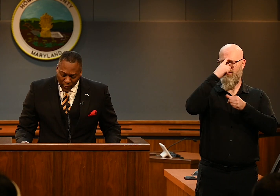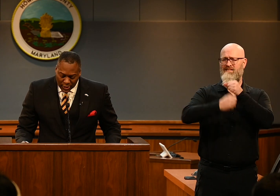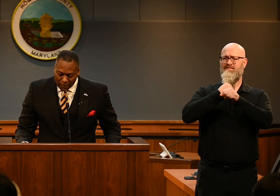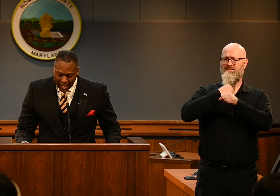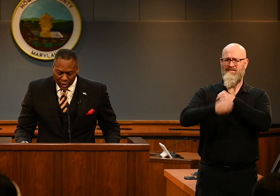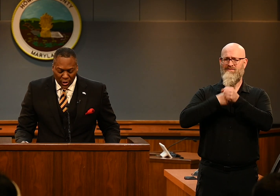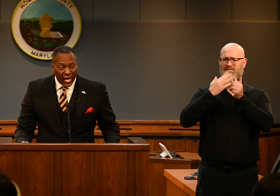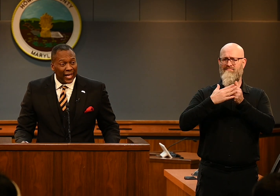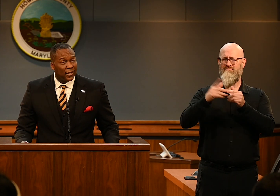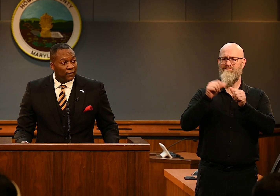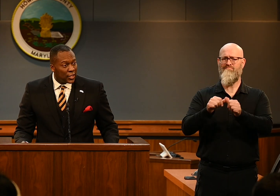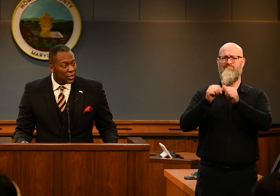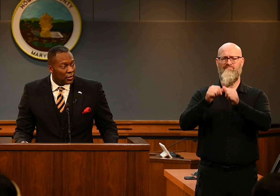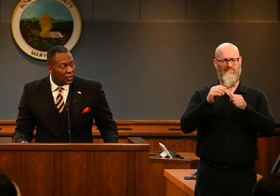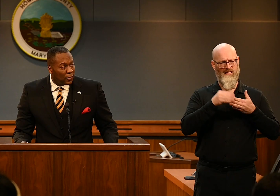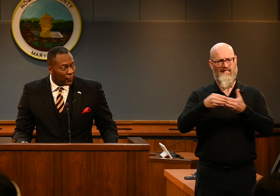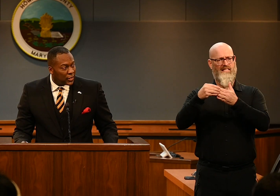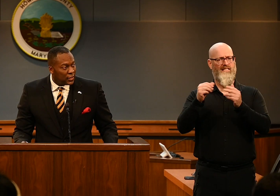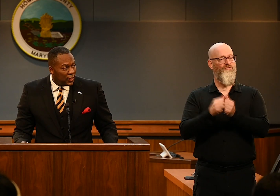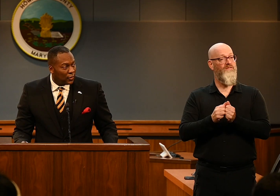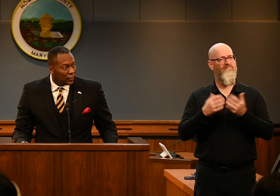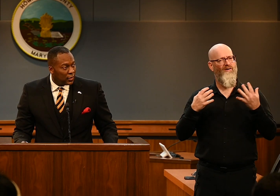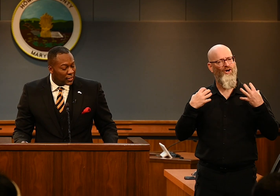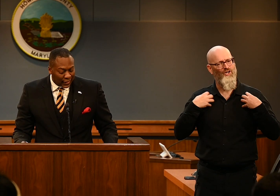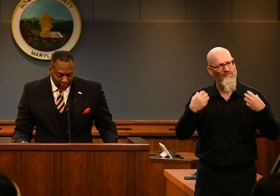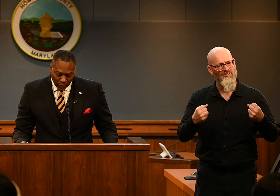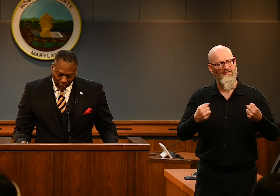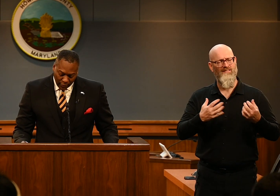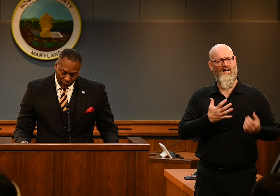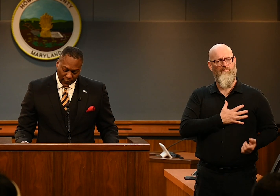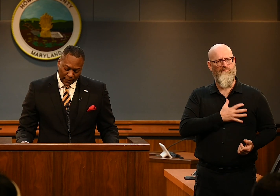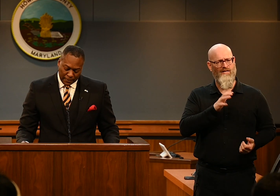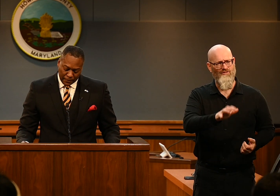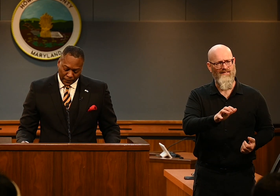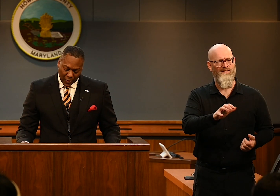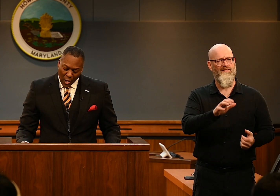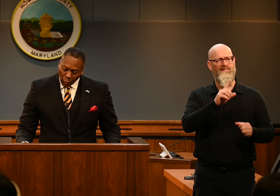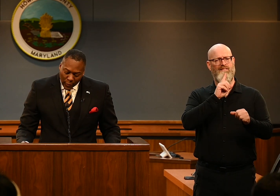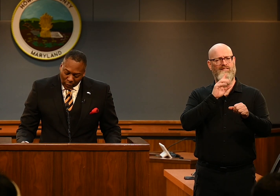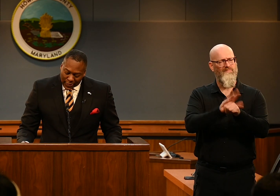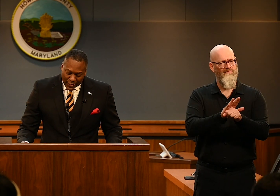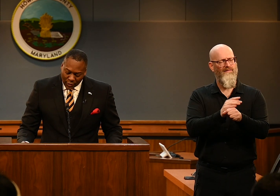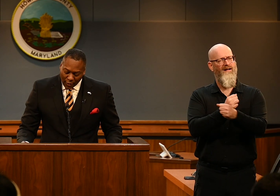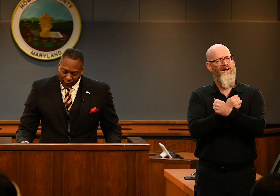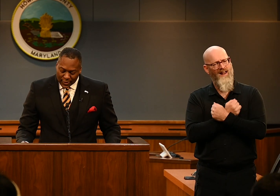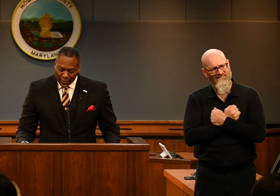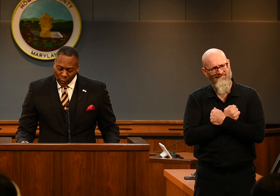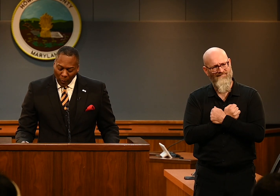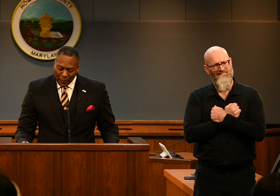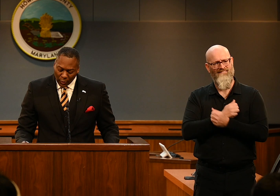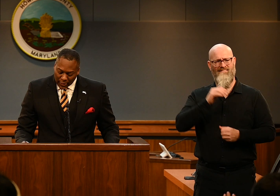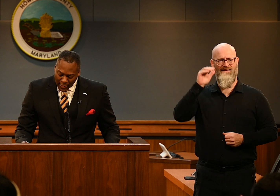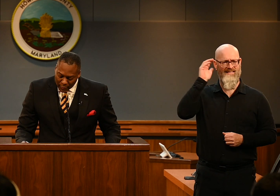with courage, compassion, and conviction. We will continue to lead with love. We will listen to our